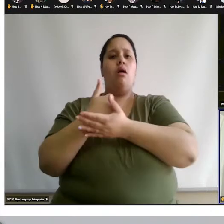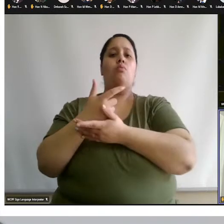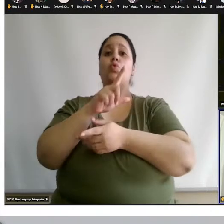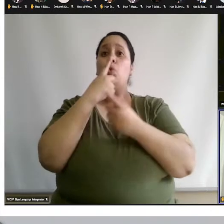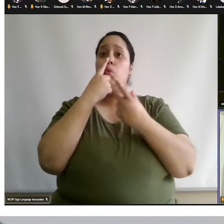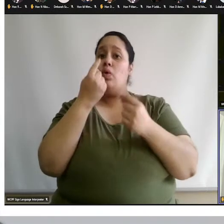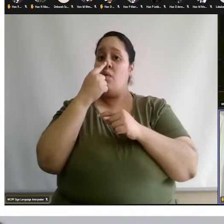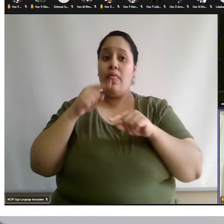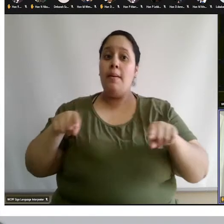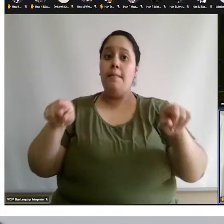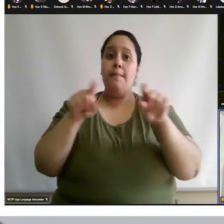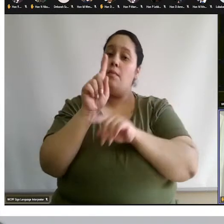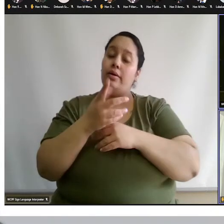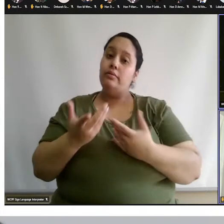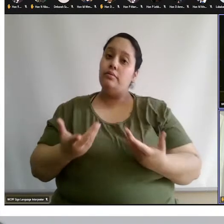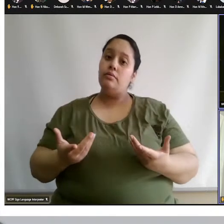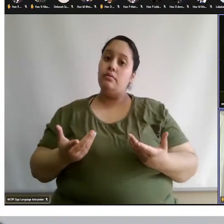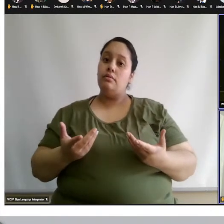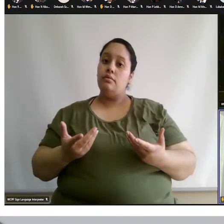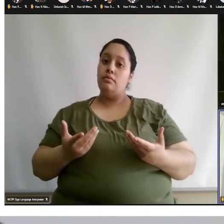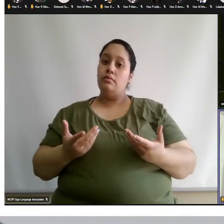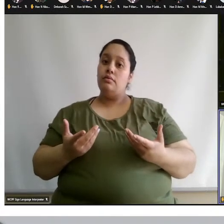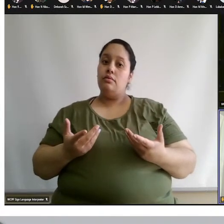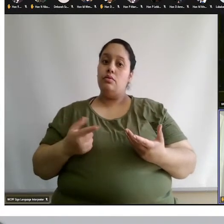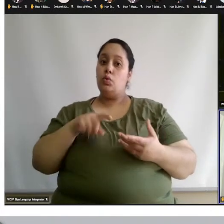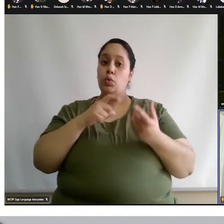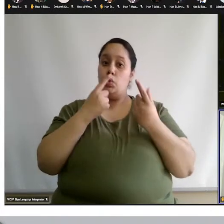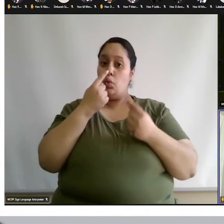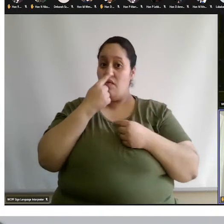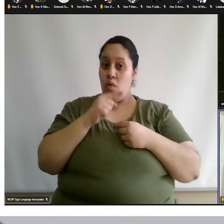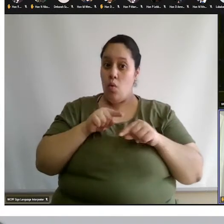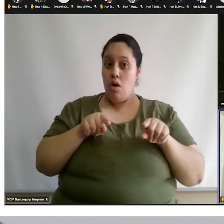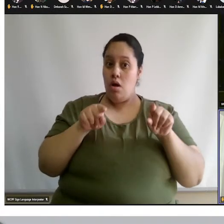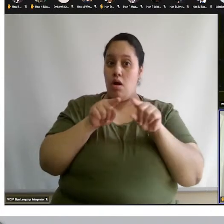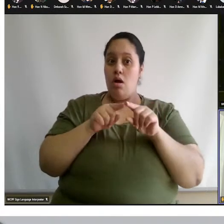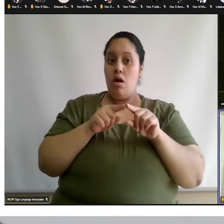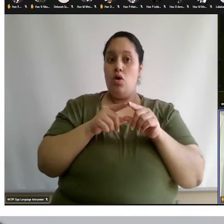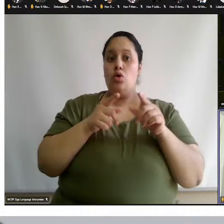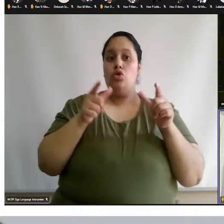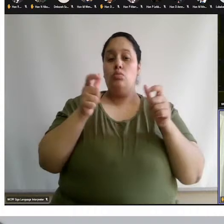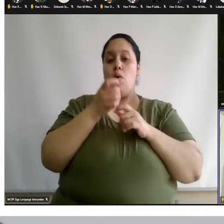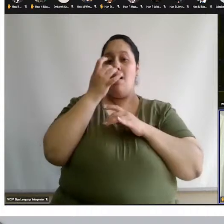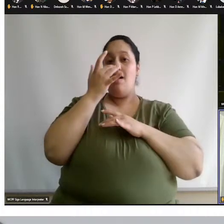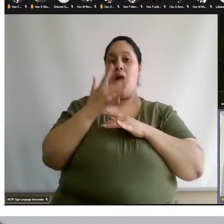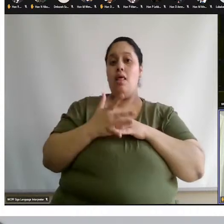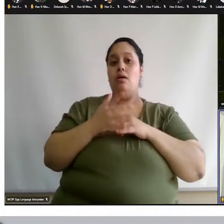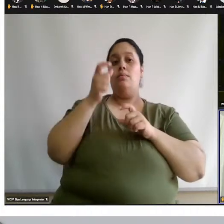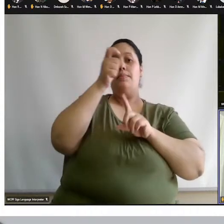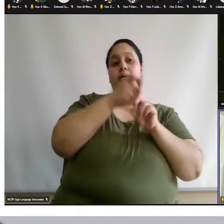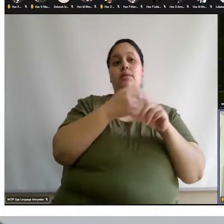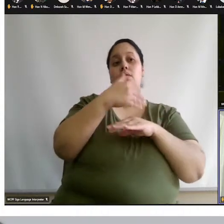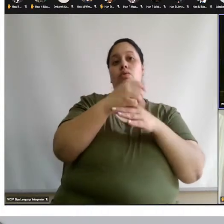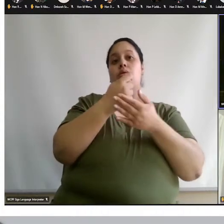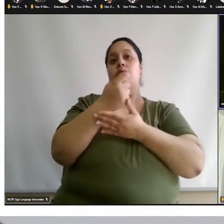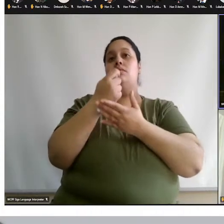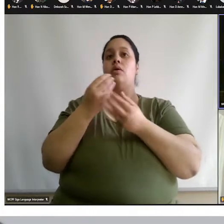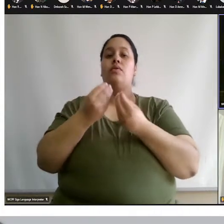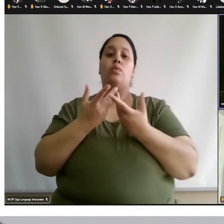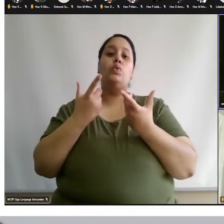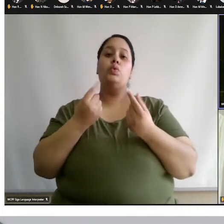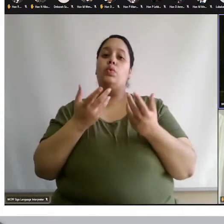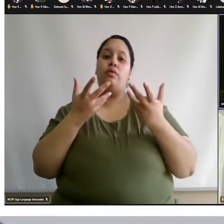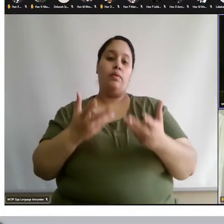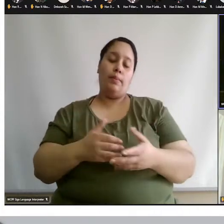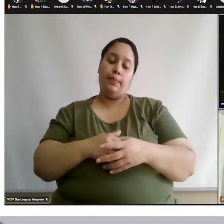them? What are you doing for the small colored hawker, Minister? Thank